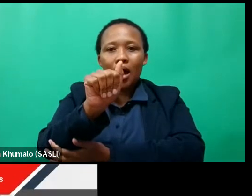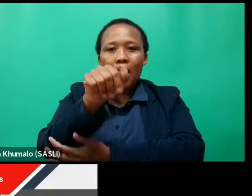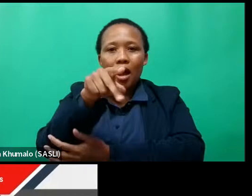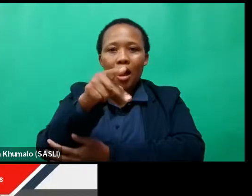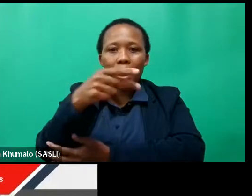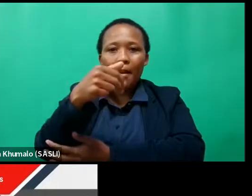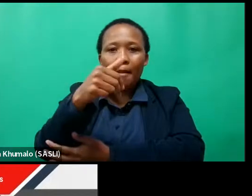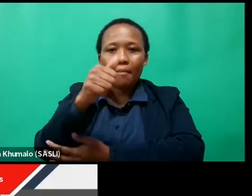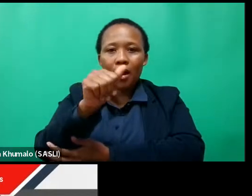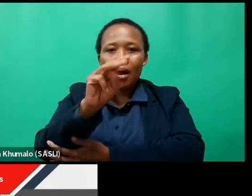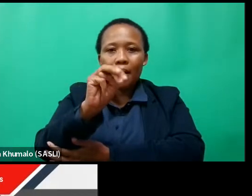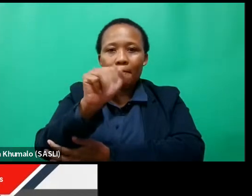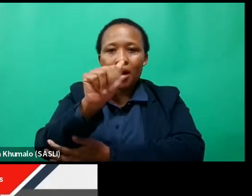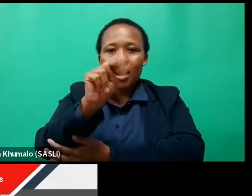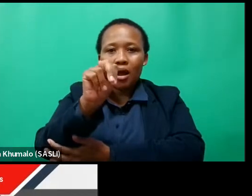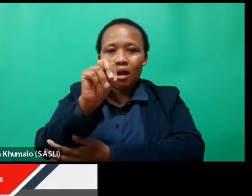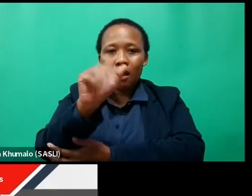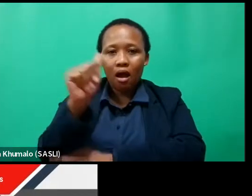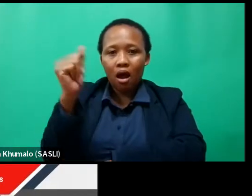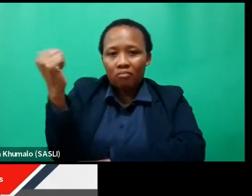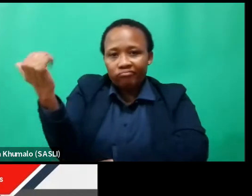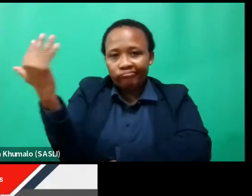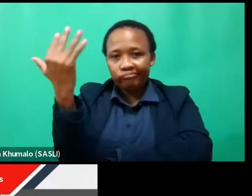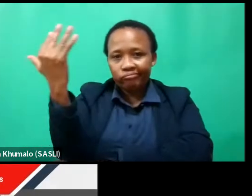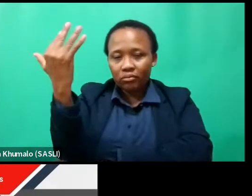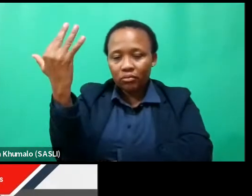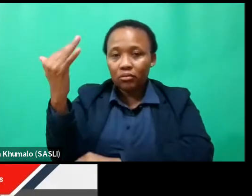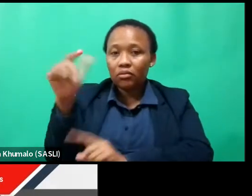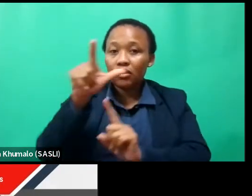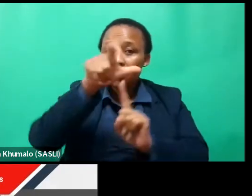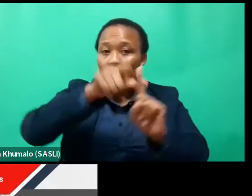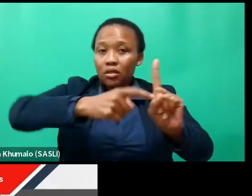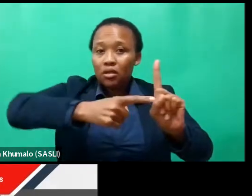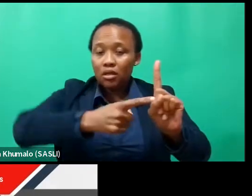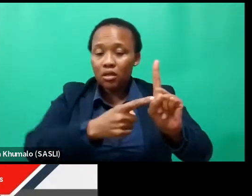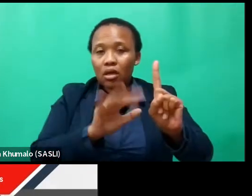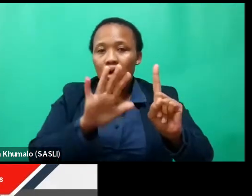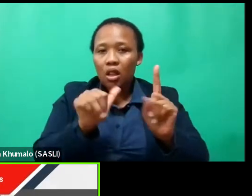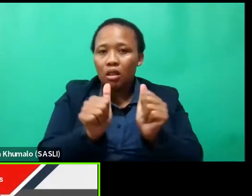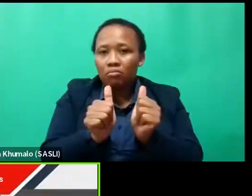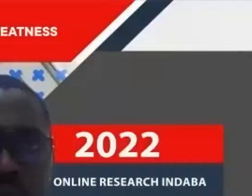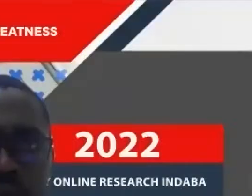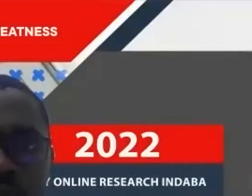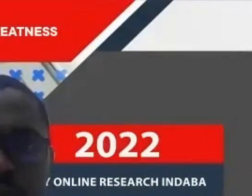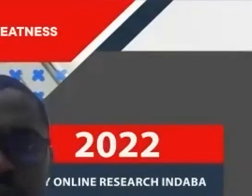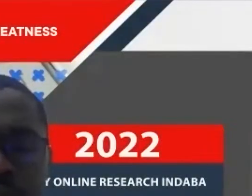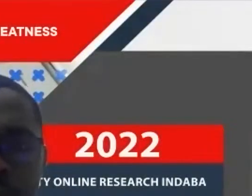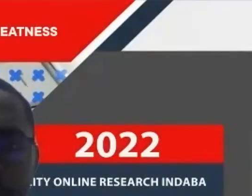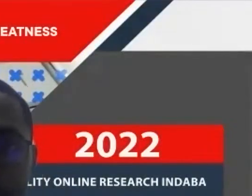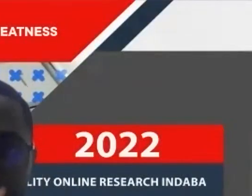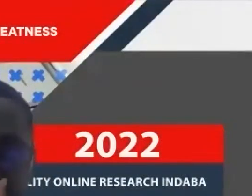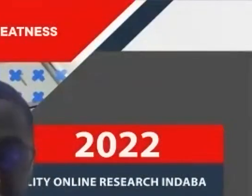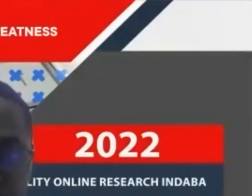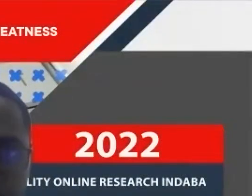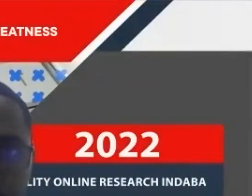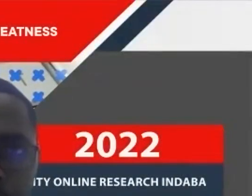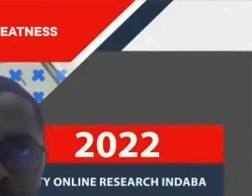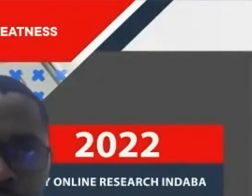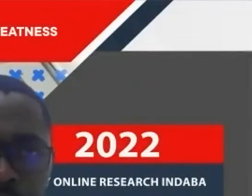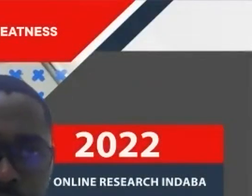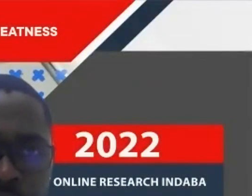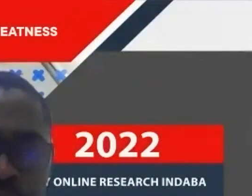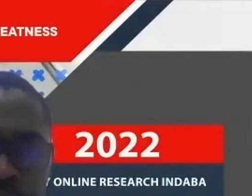think he's going to be presenting together with Dr. Thembelihle Makhanya from the School of Social